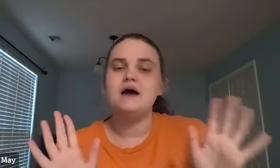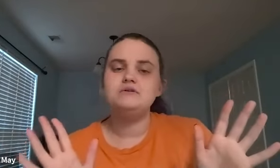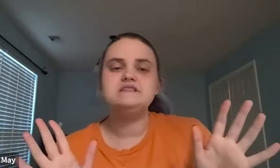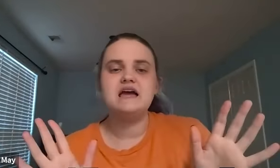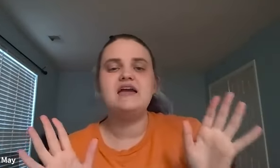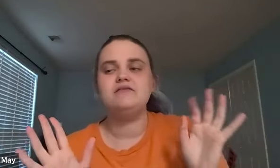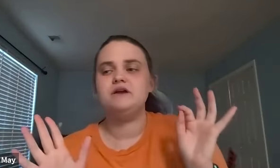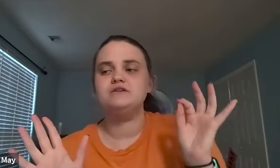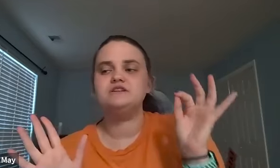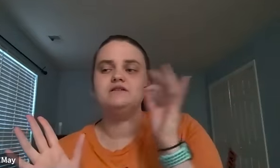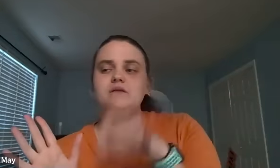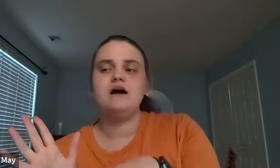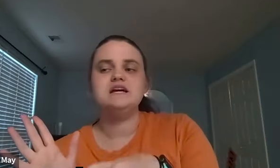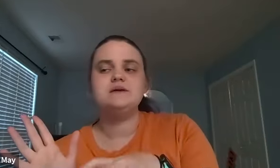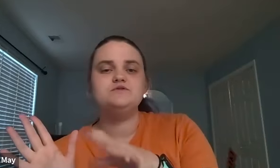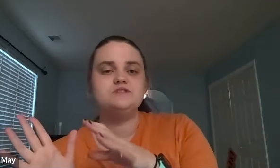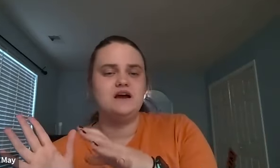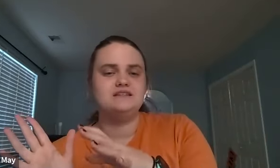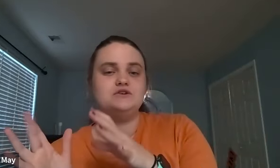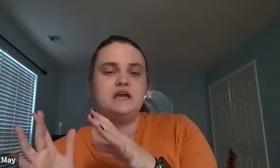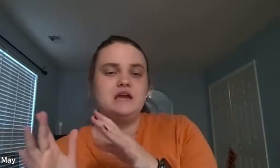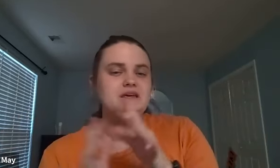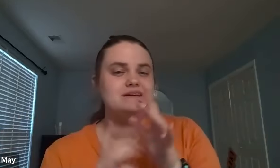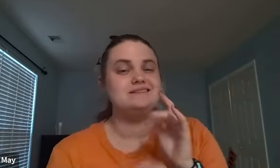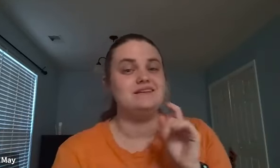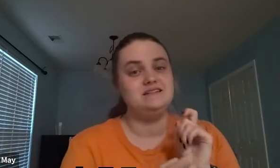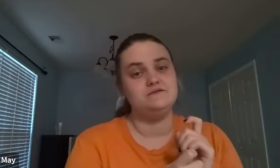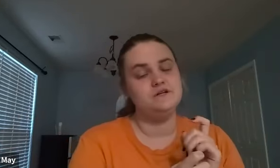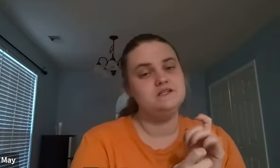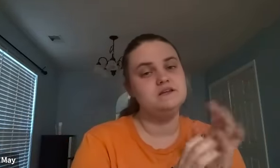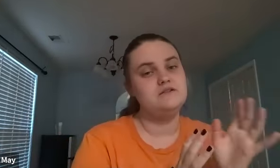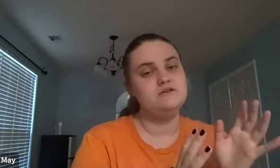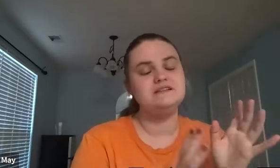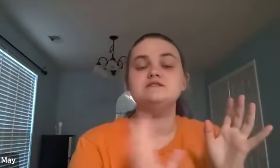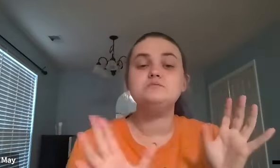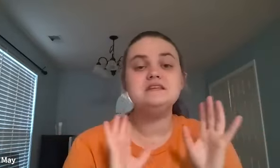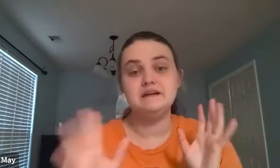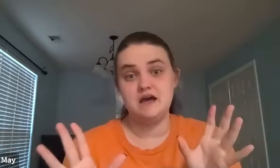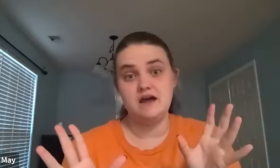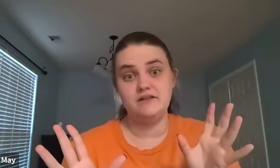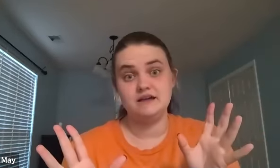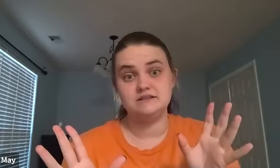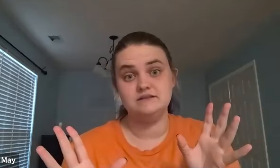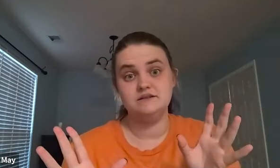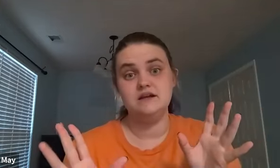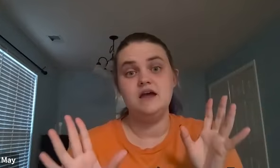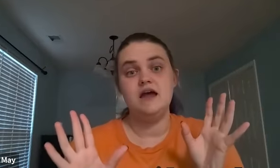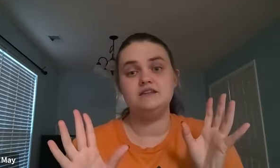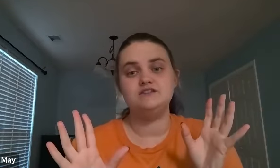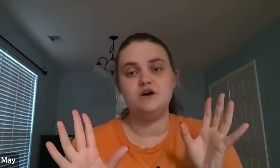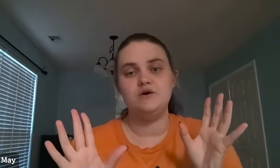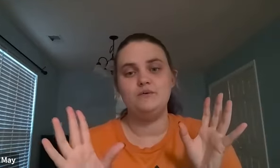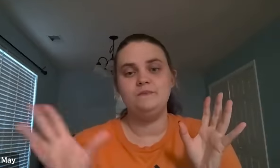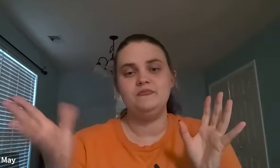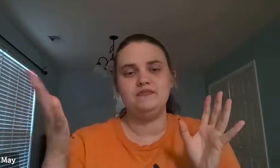will say there's a lot of times for signs, there can be a slight difference in other things. It's almost like a dialect. And so like,